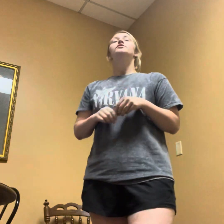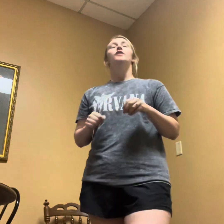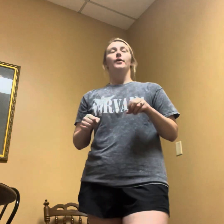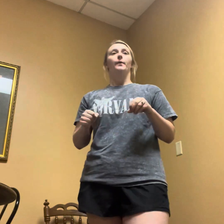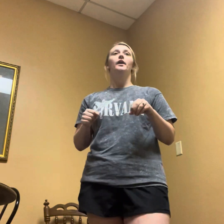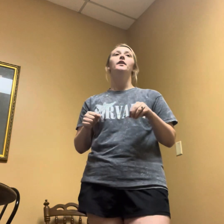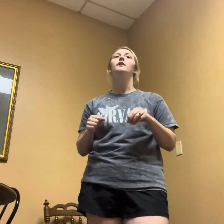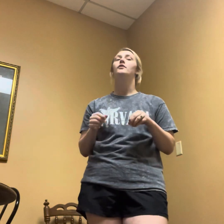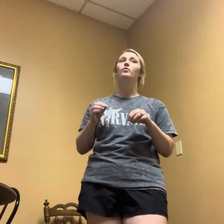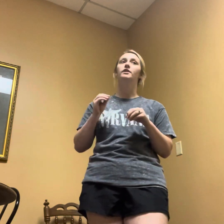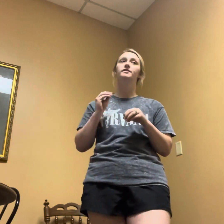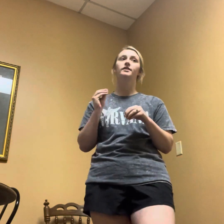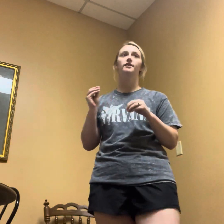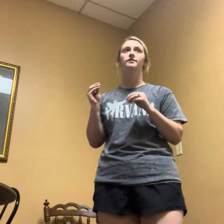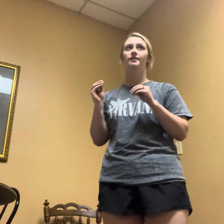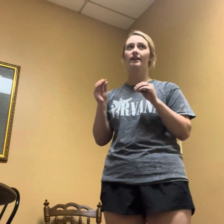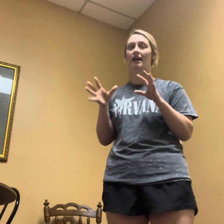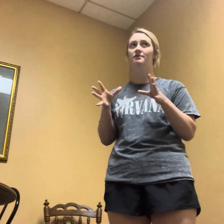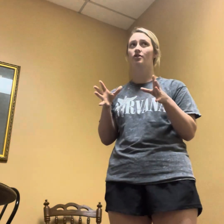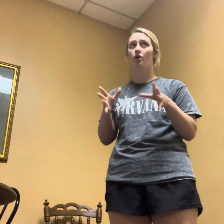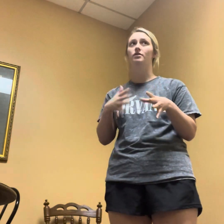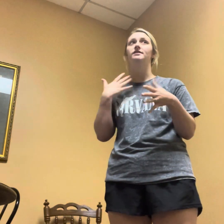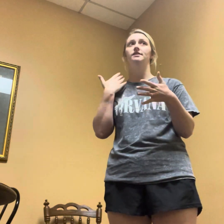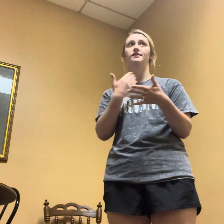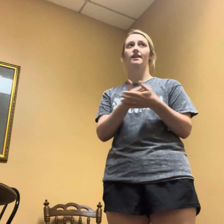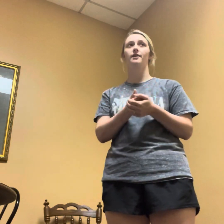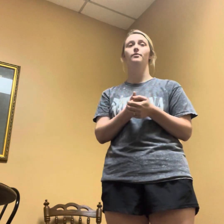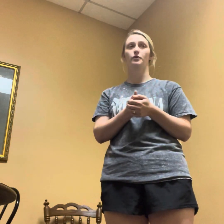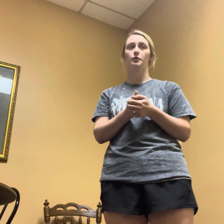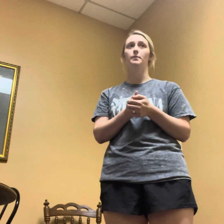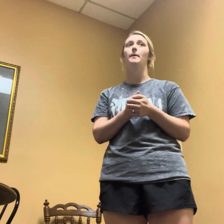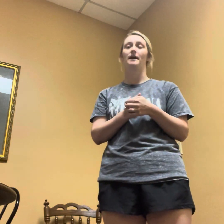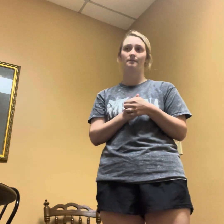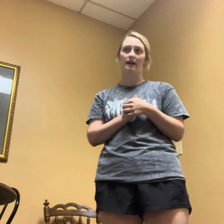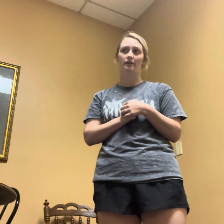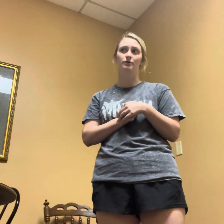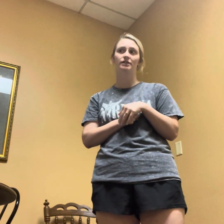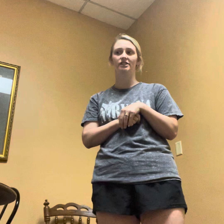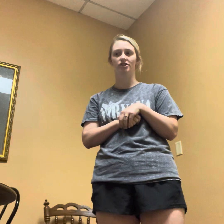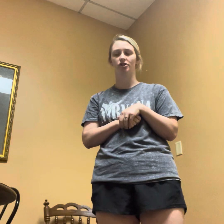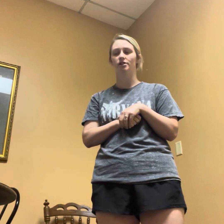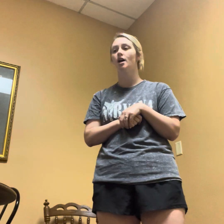So what the game is called is Escape Room Mathematical Addition.